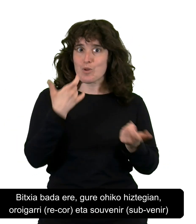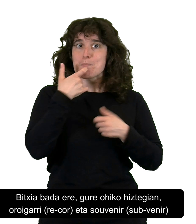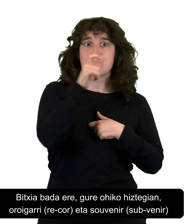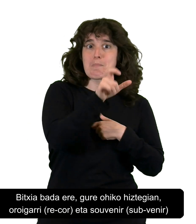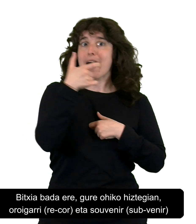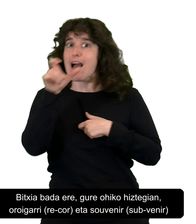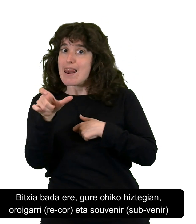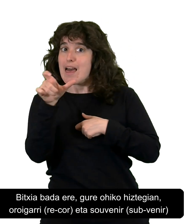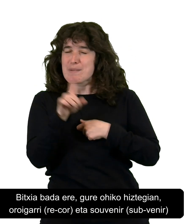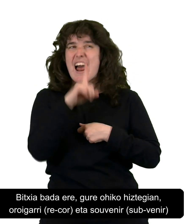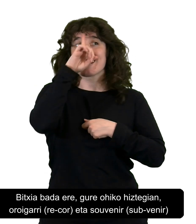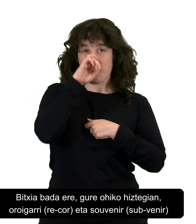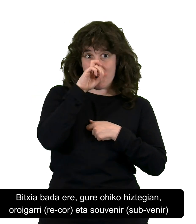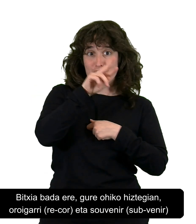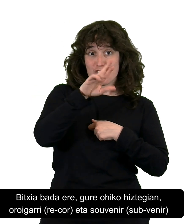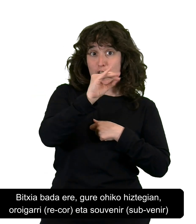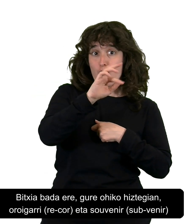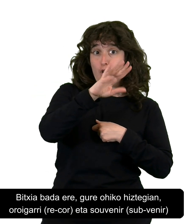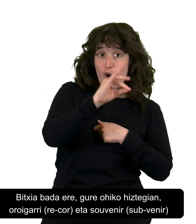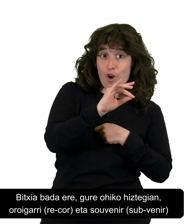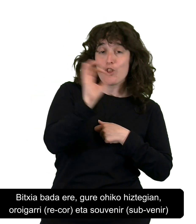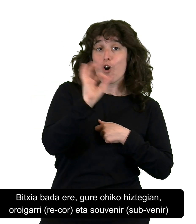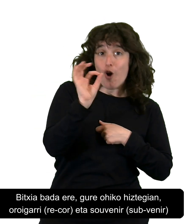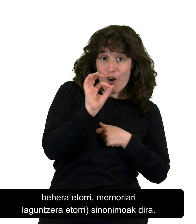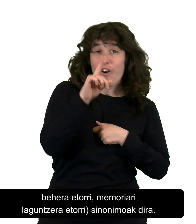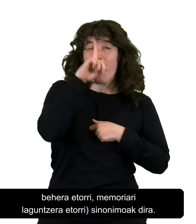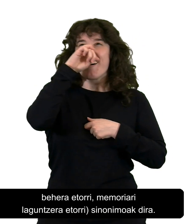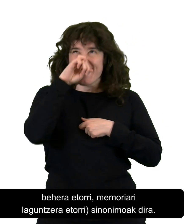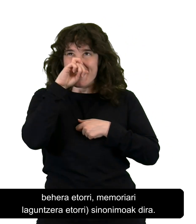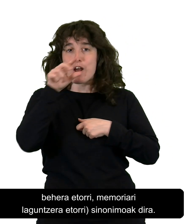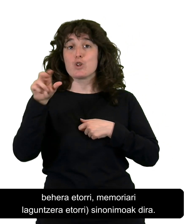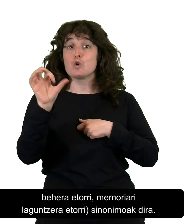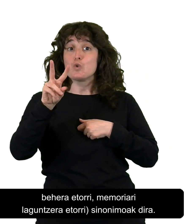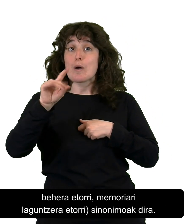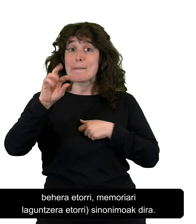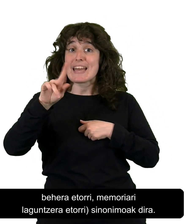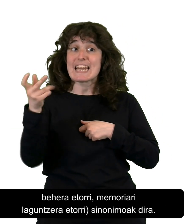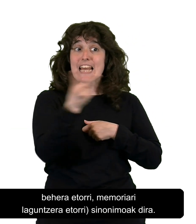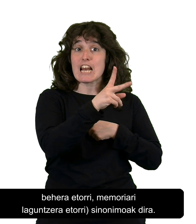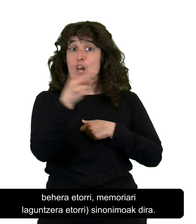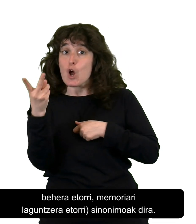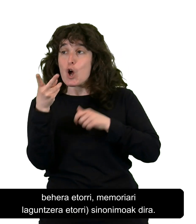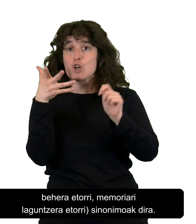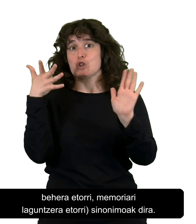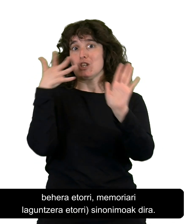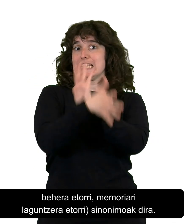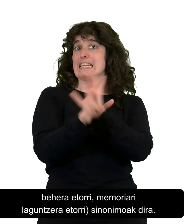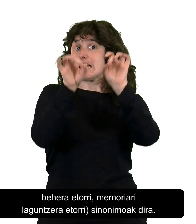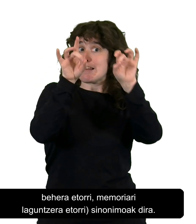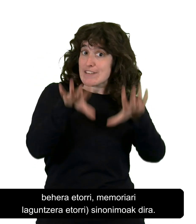rekord eta souvenir, subvenir, behera etorri, memoriari laguntzera etorri, sinonimoak dira.